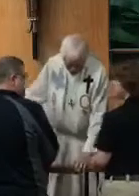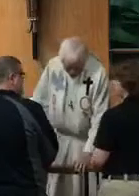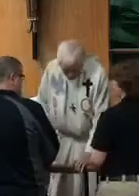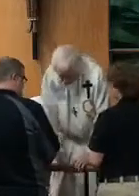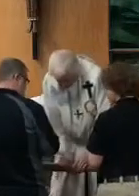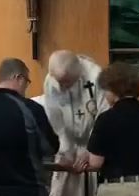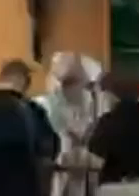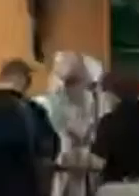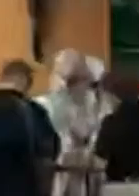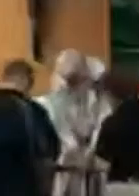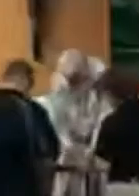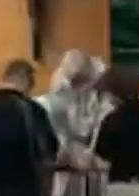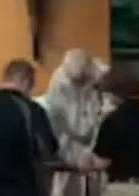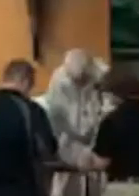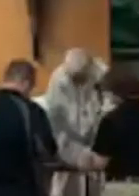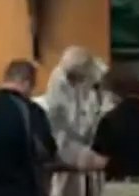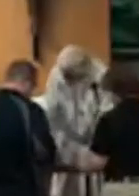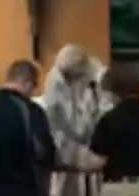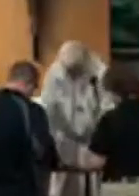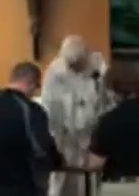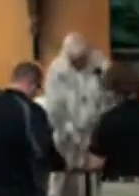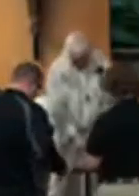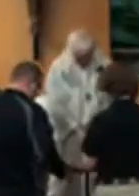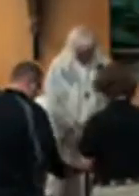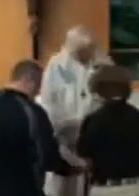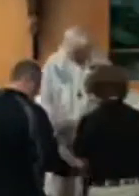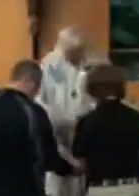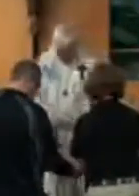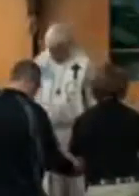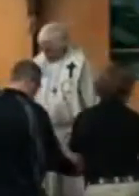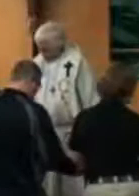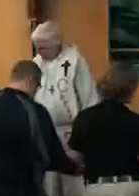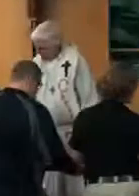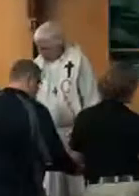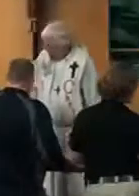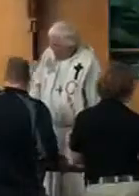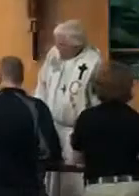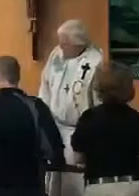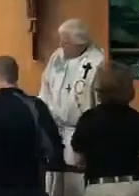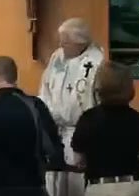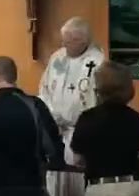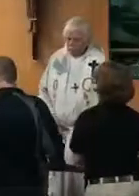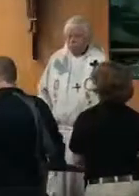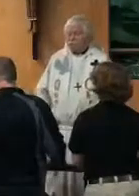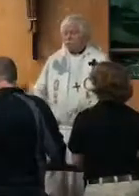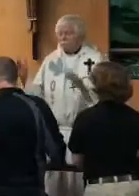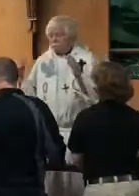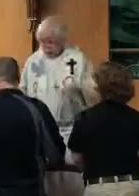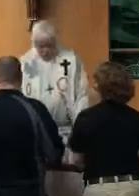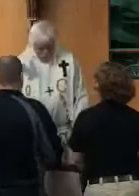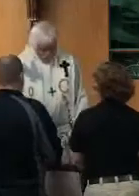You got you. Somehow that got moved. I think you said this way when we're done. Somehow it got